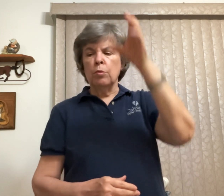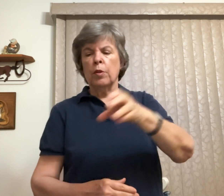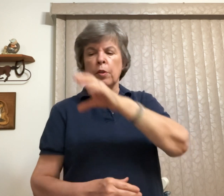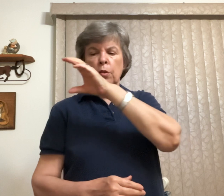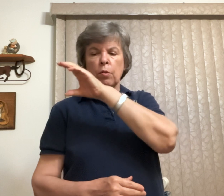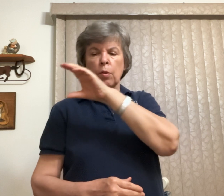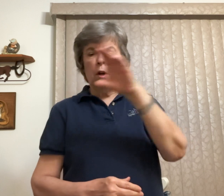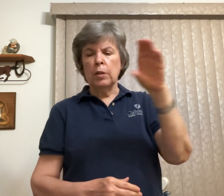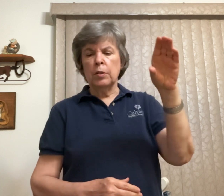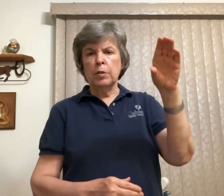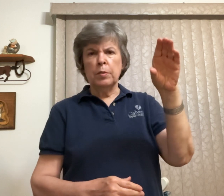the cross.